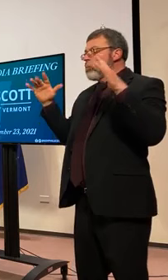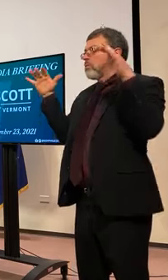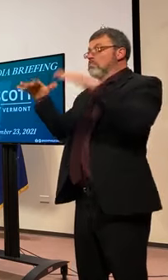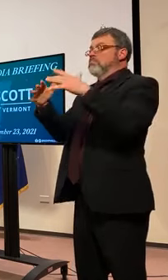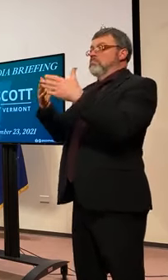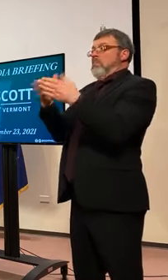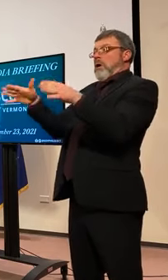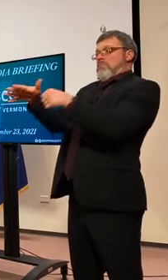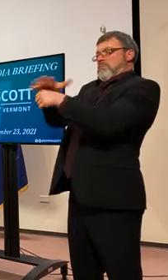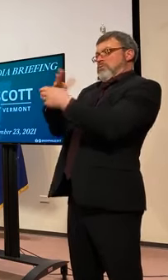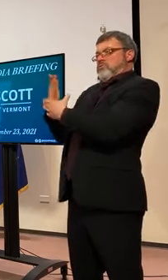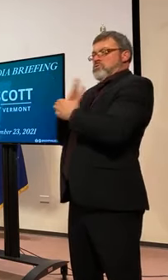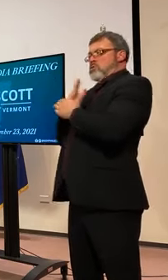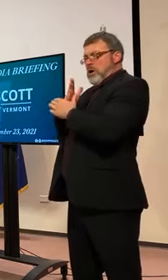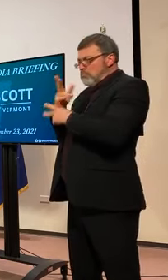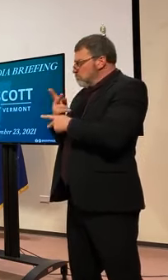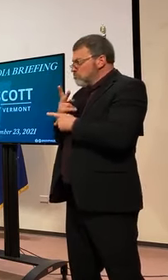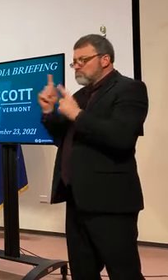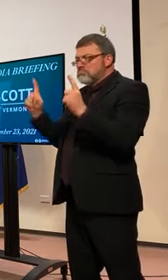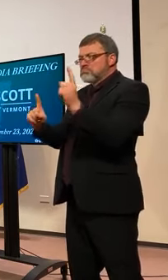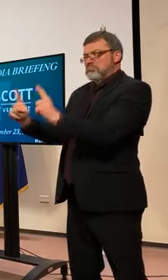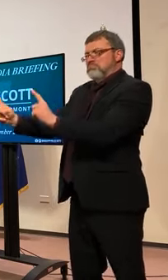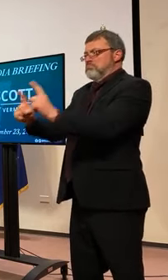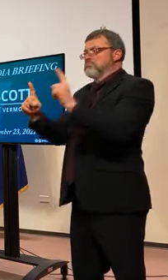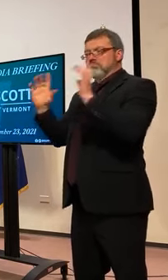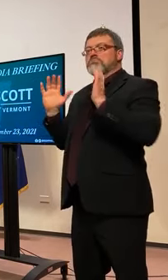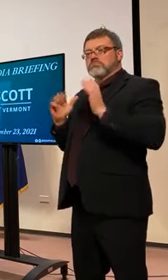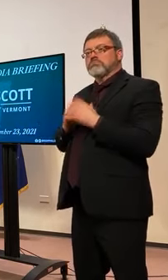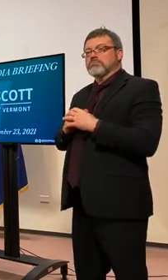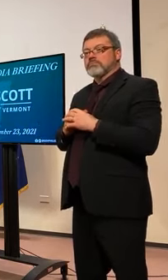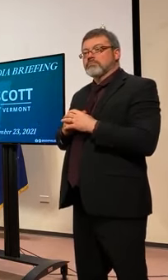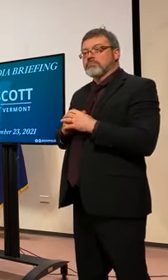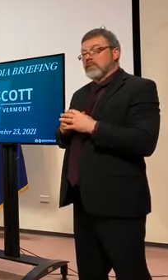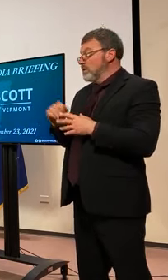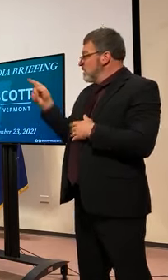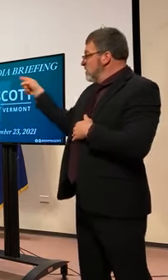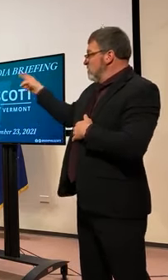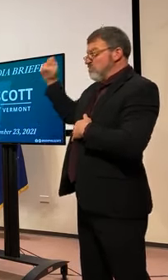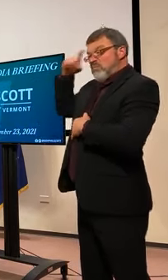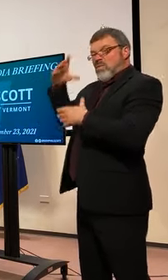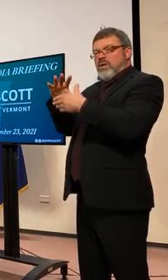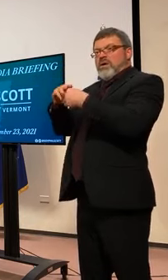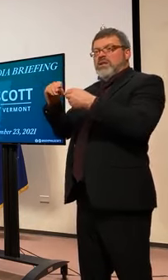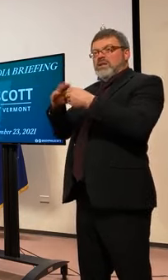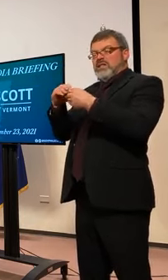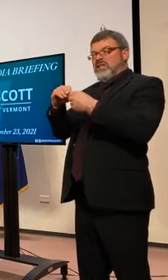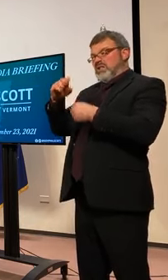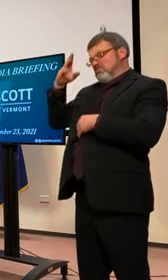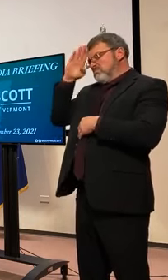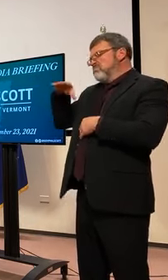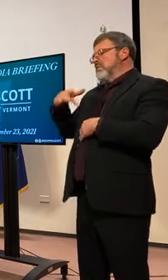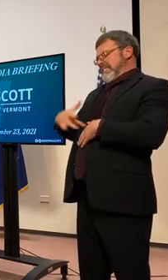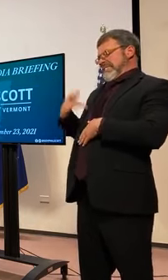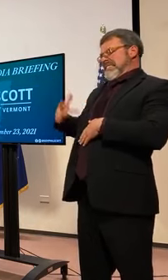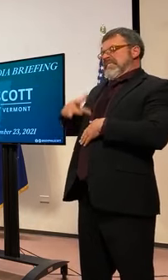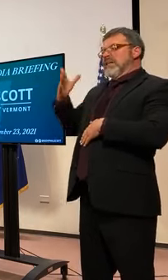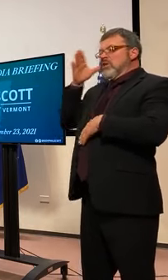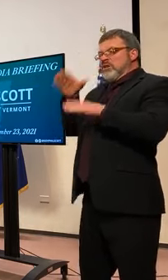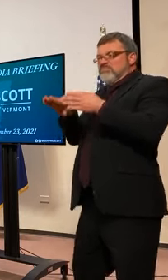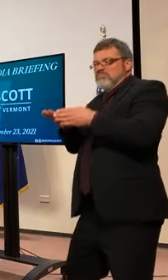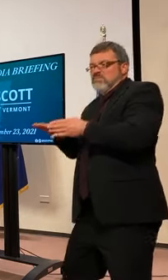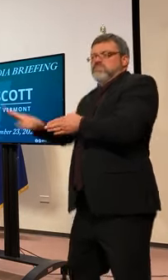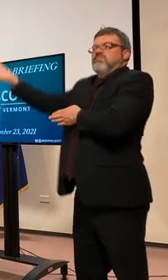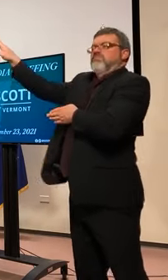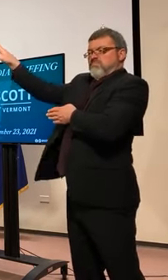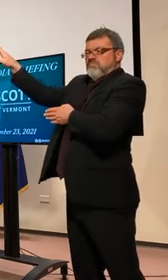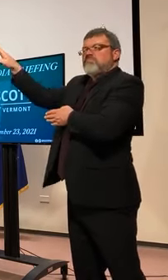Unfortunately, as the governor said, we do expect to see more cases after Thanksgiving. So the more we can plan ahead for keeping